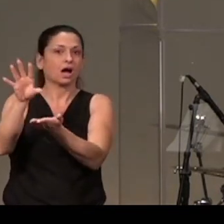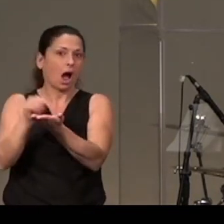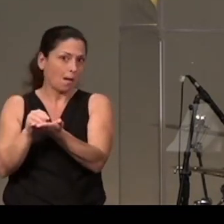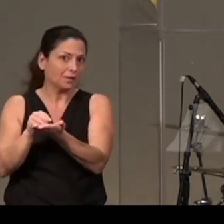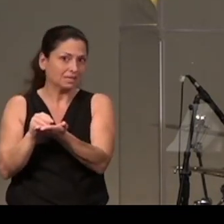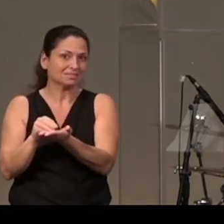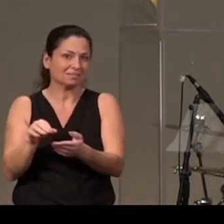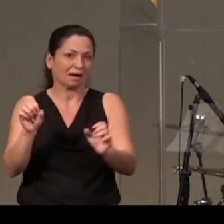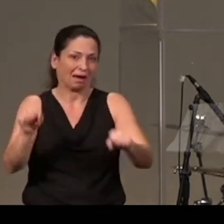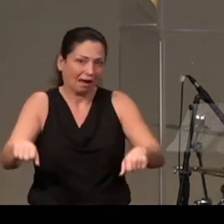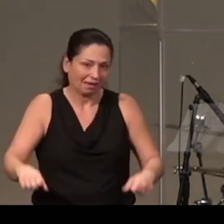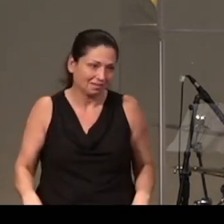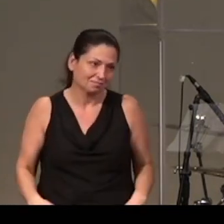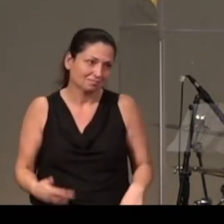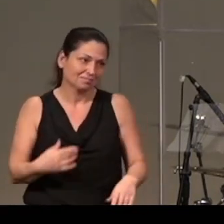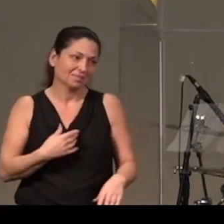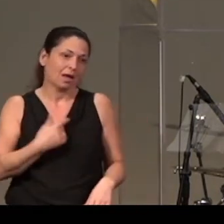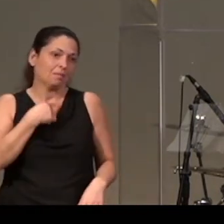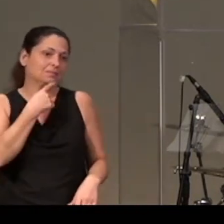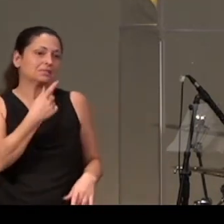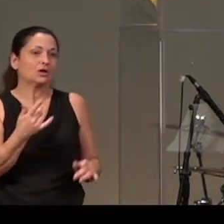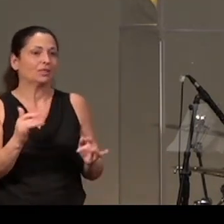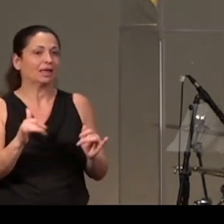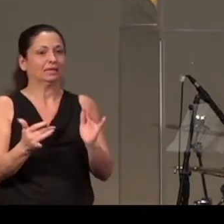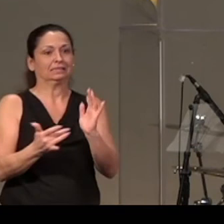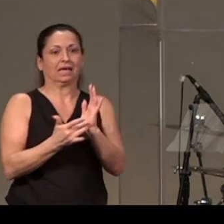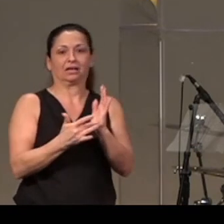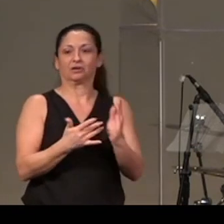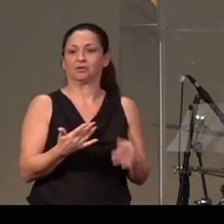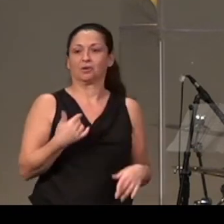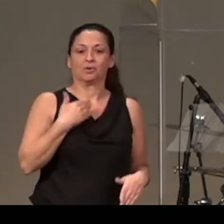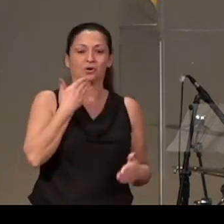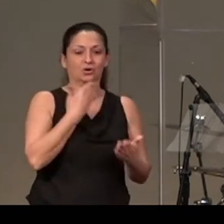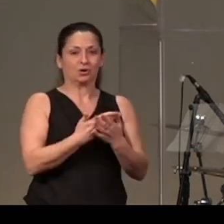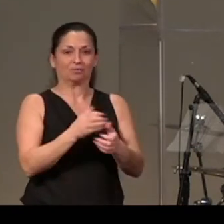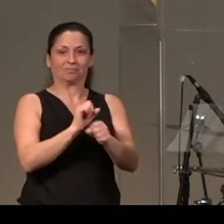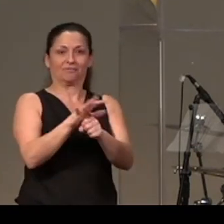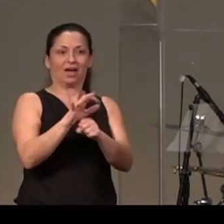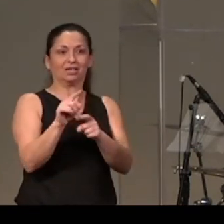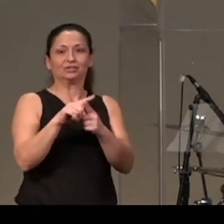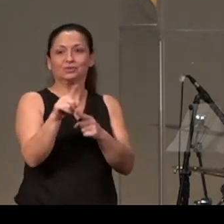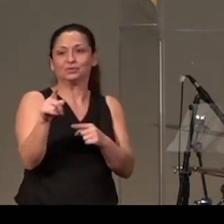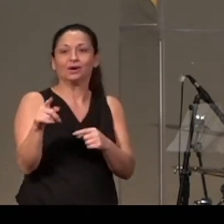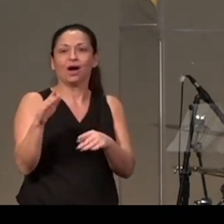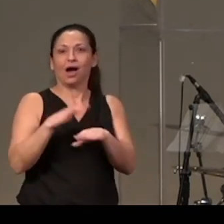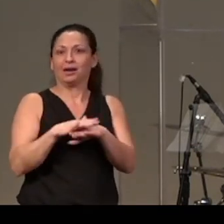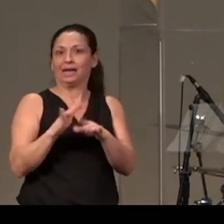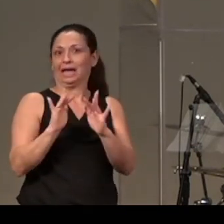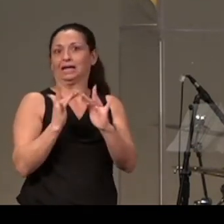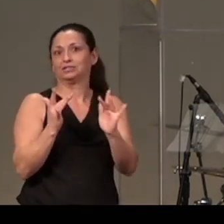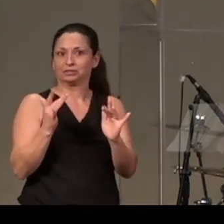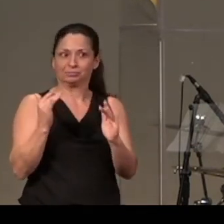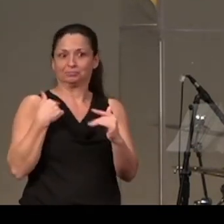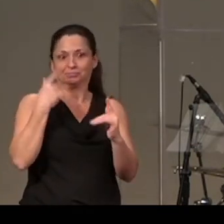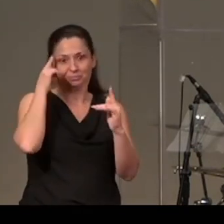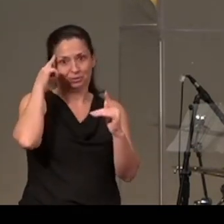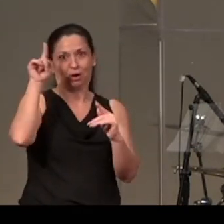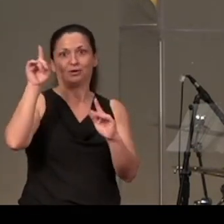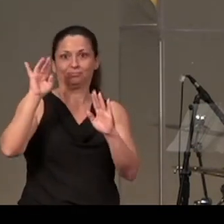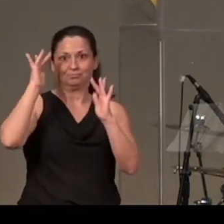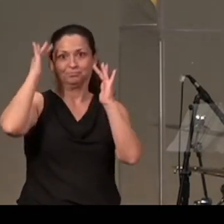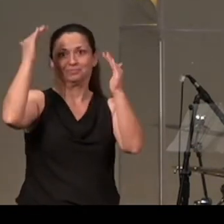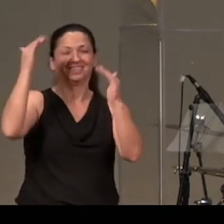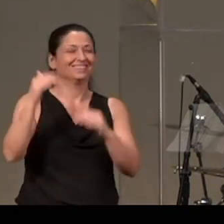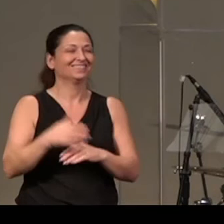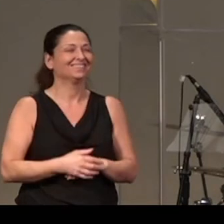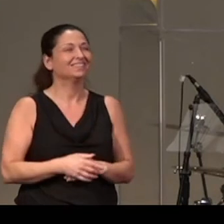advice. Is this good or what? Okay. And you can text the invitation to people, you can send the email to people, and you can invite